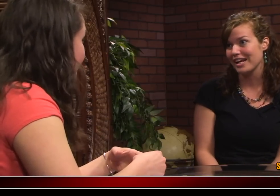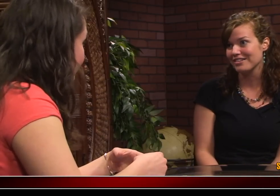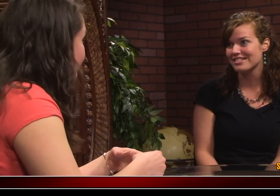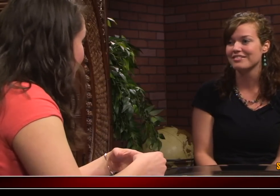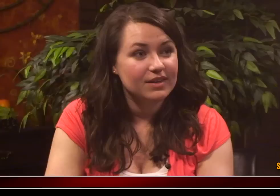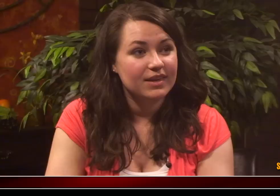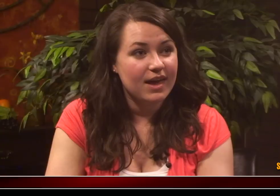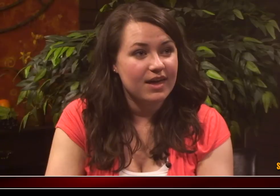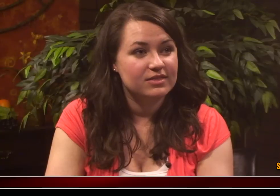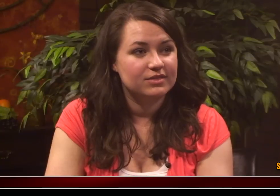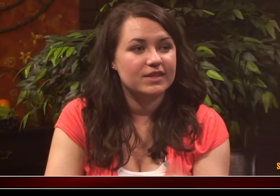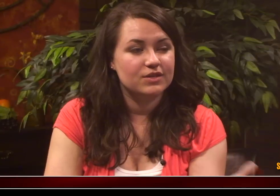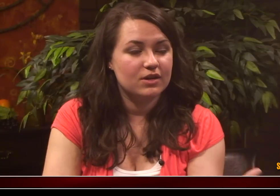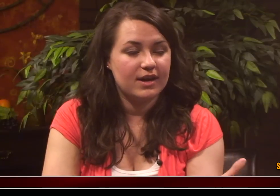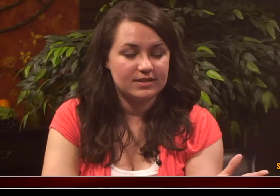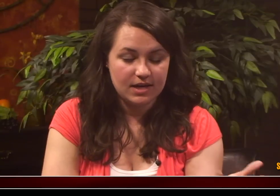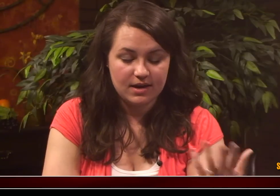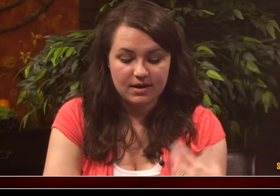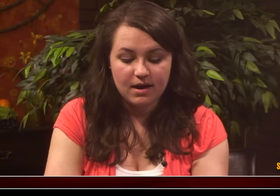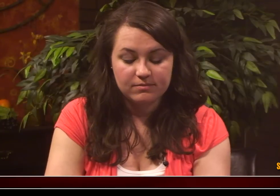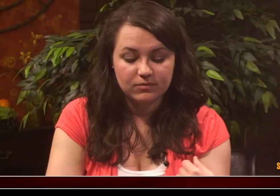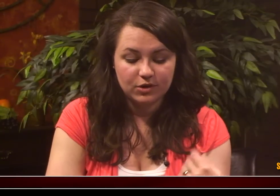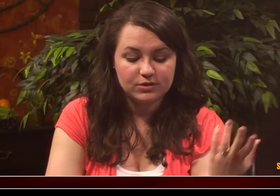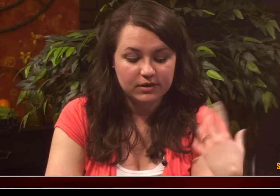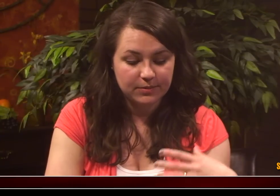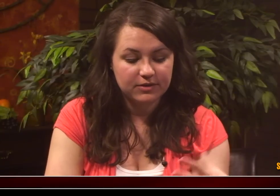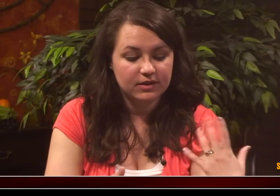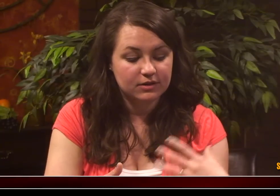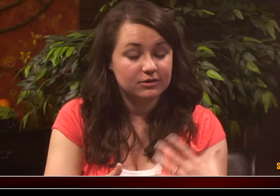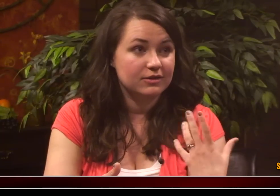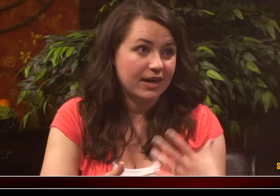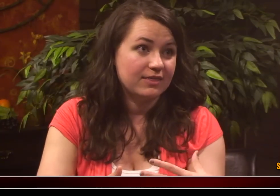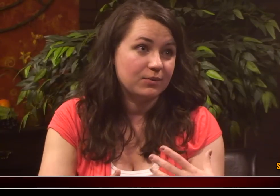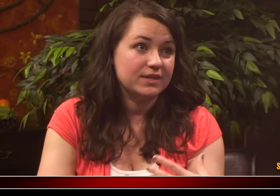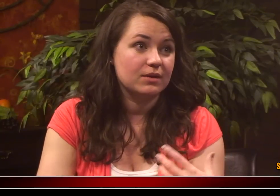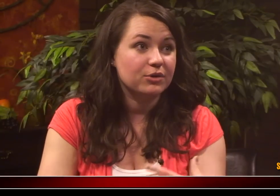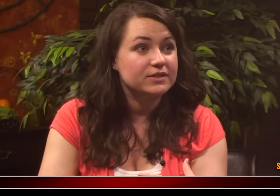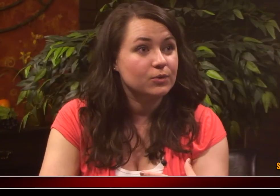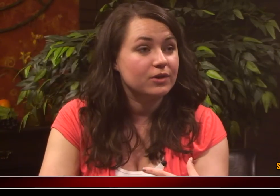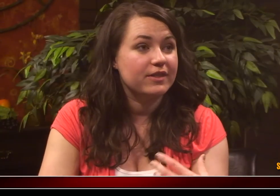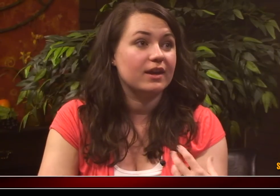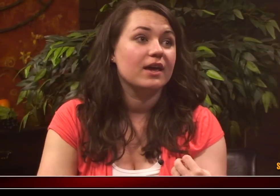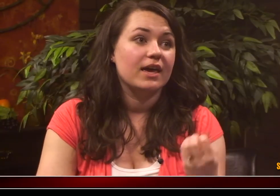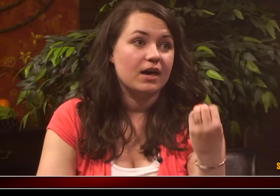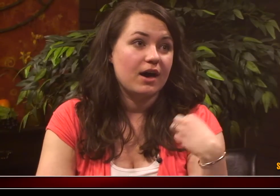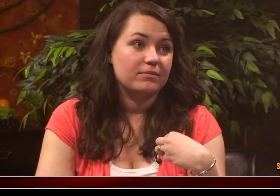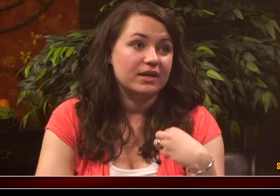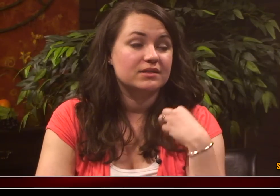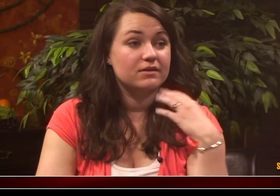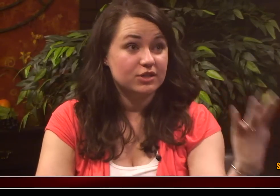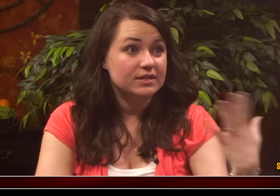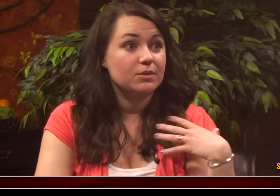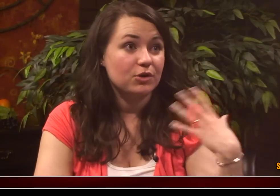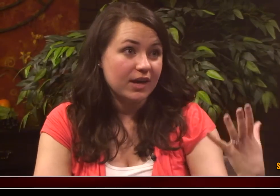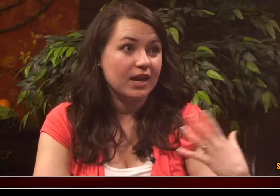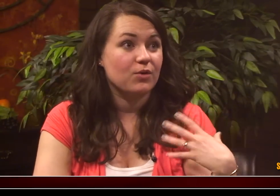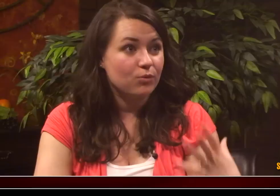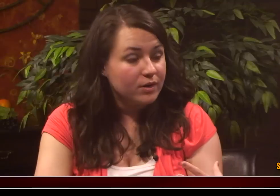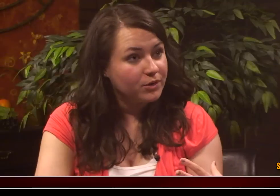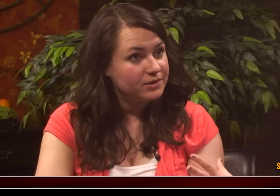else. Yeah, that's a good idea. You talked about the little kid that was in the preschool that instead of just communicating with one person,